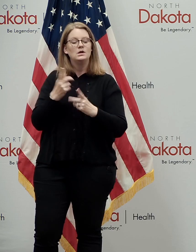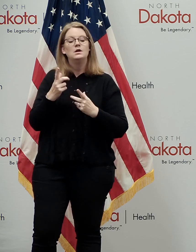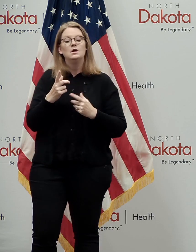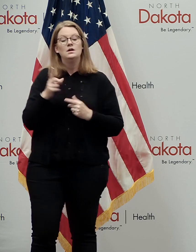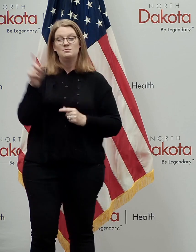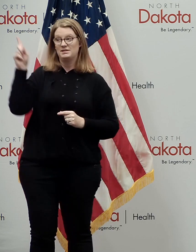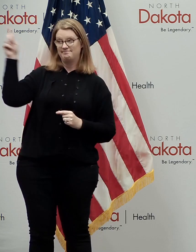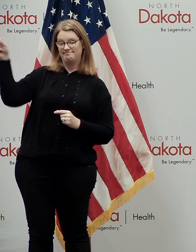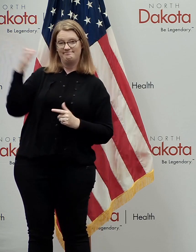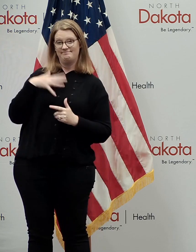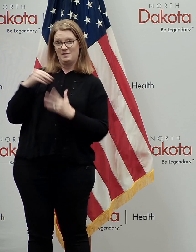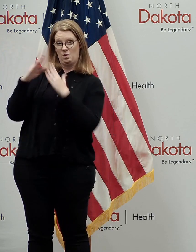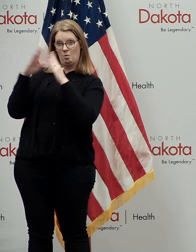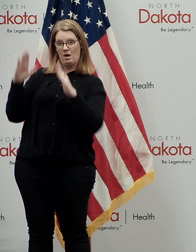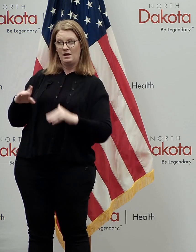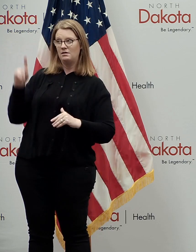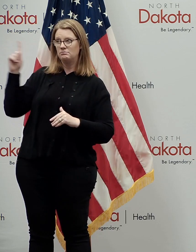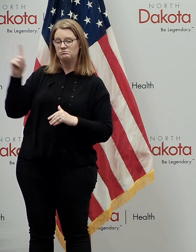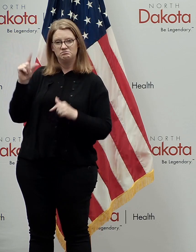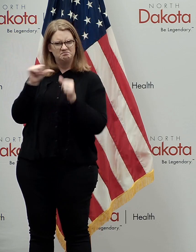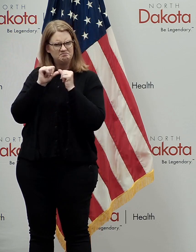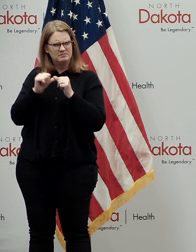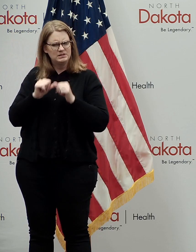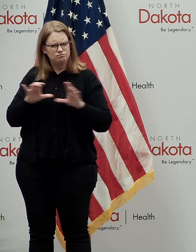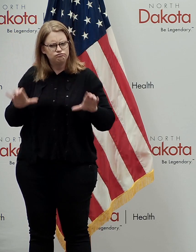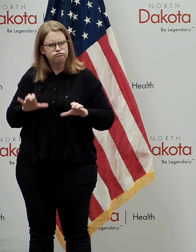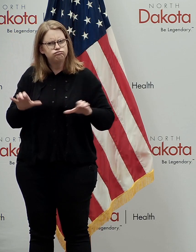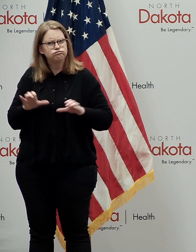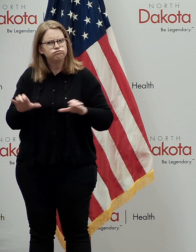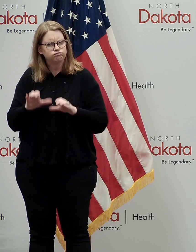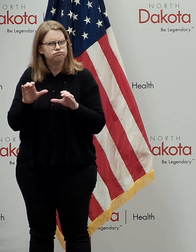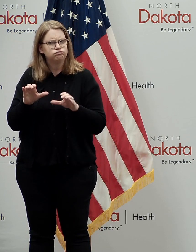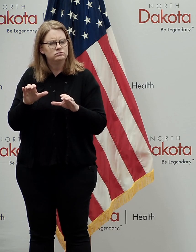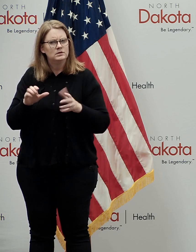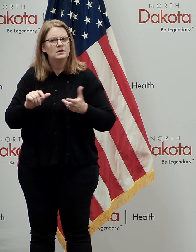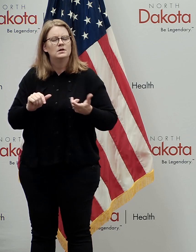House continues to take action through the